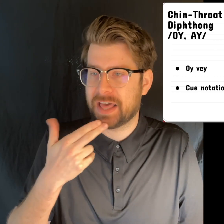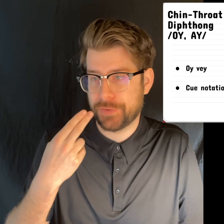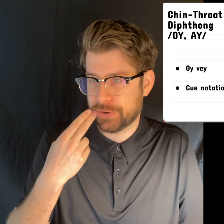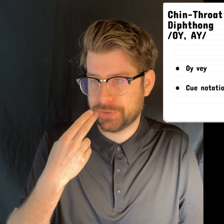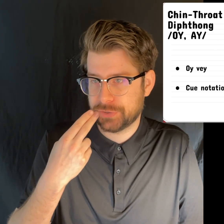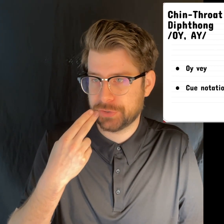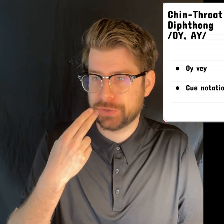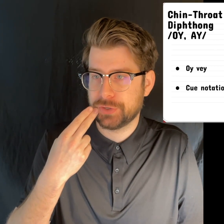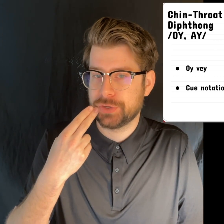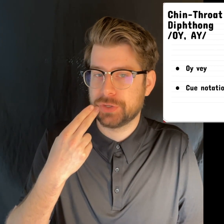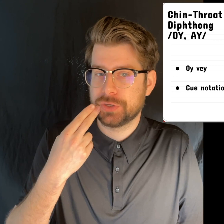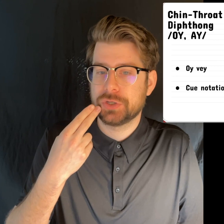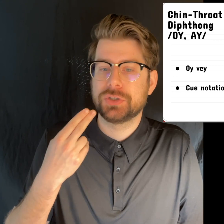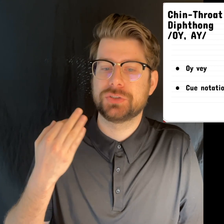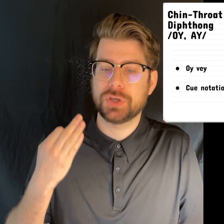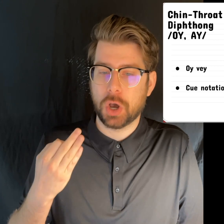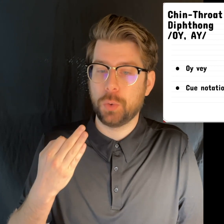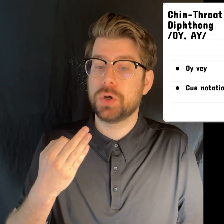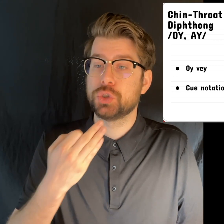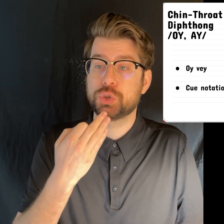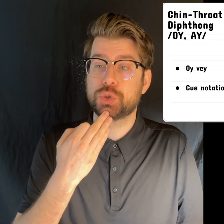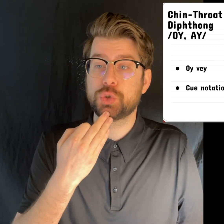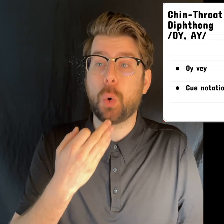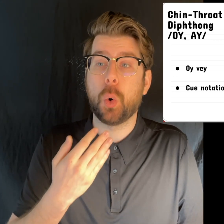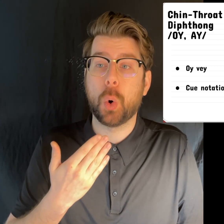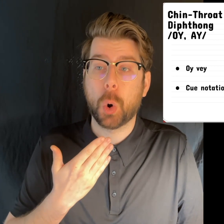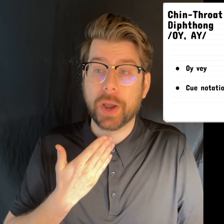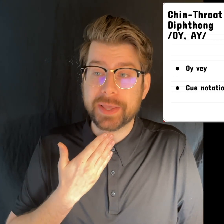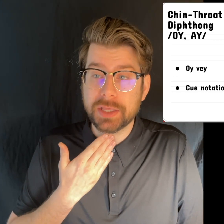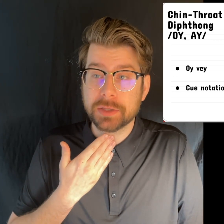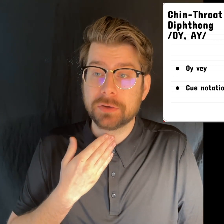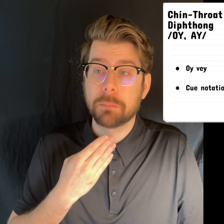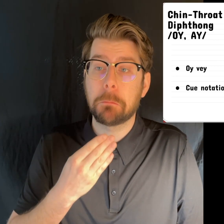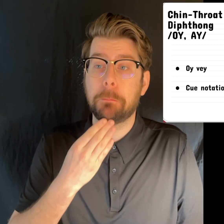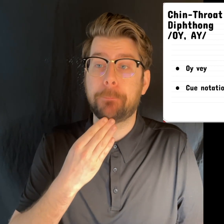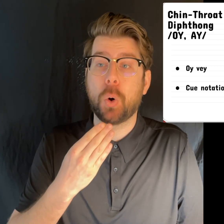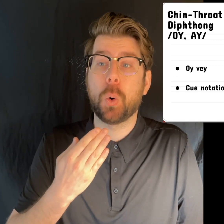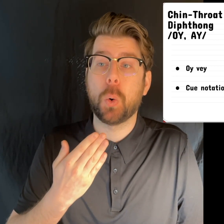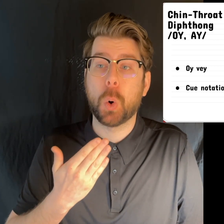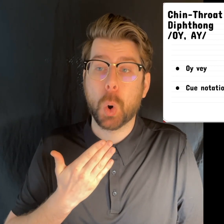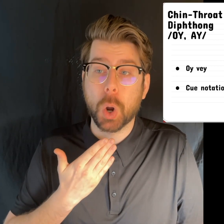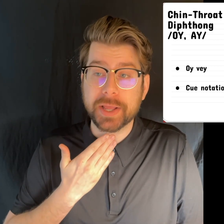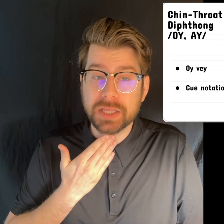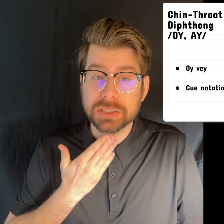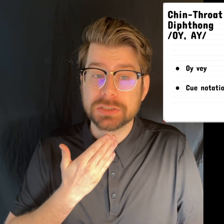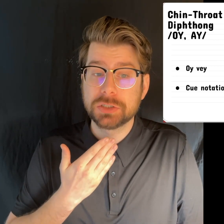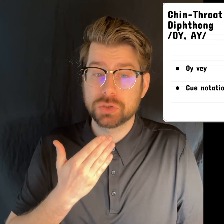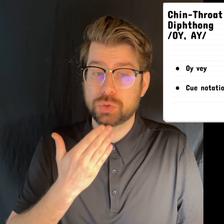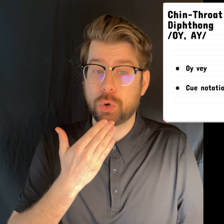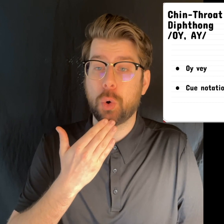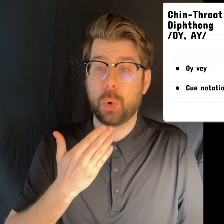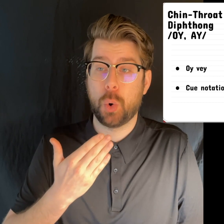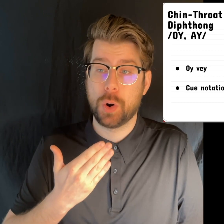together. So, soy, boy,